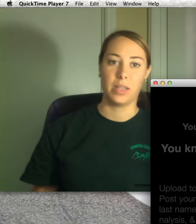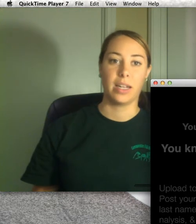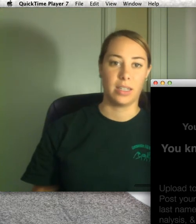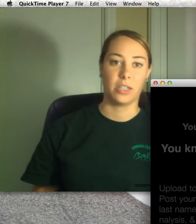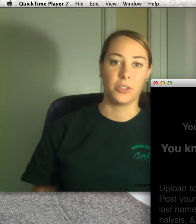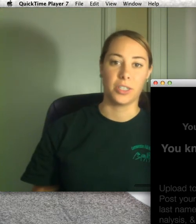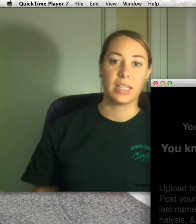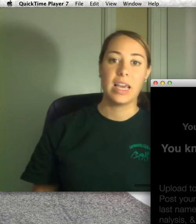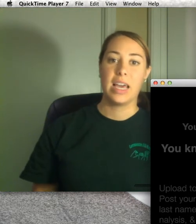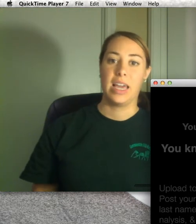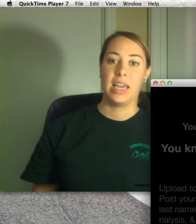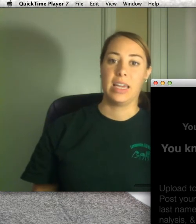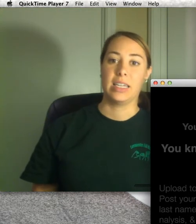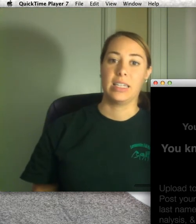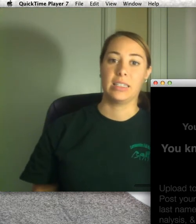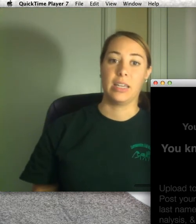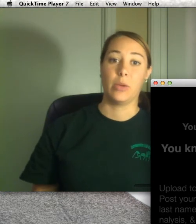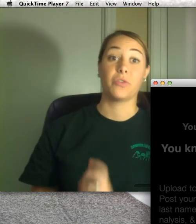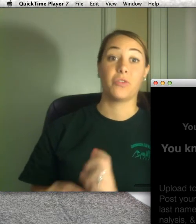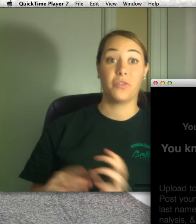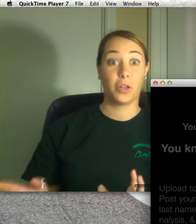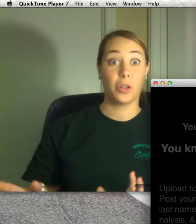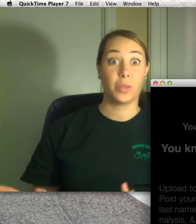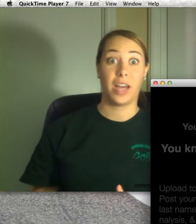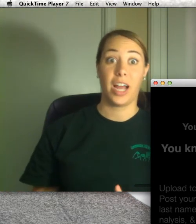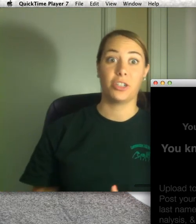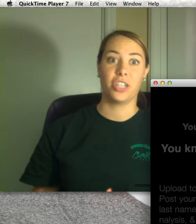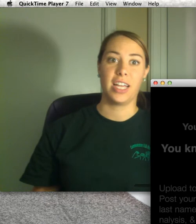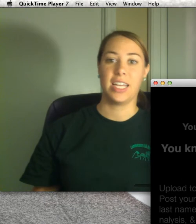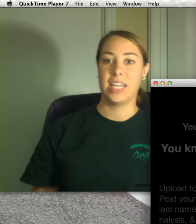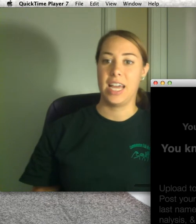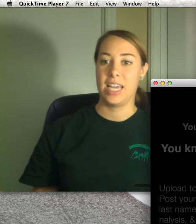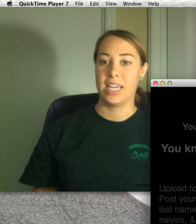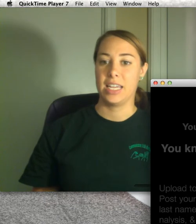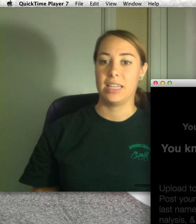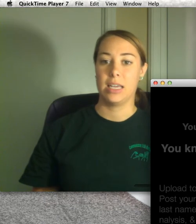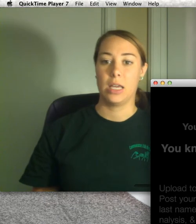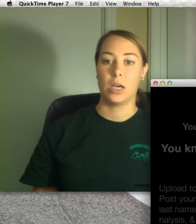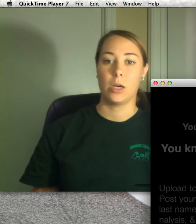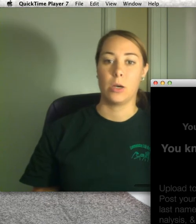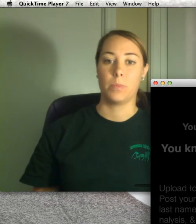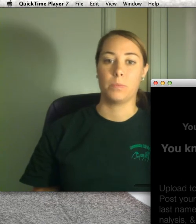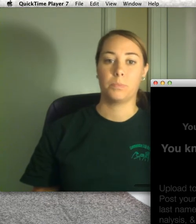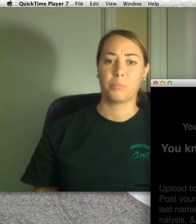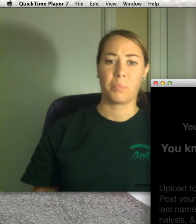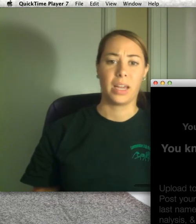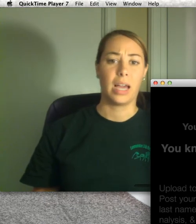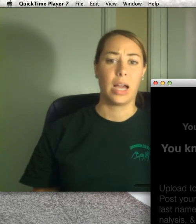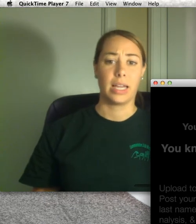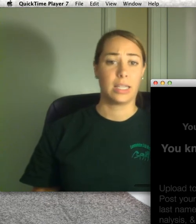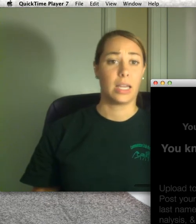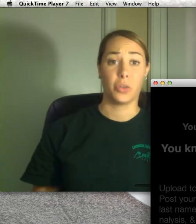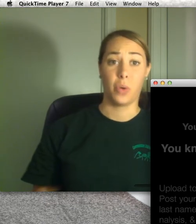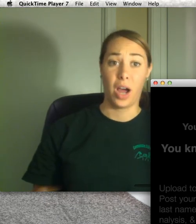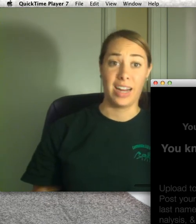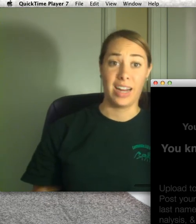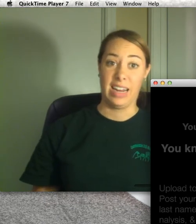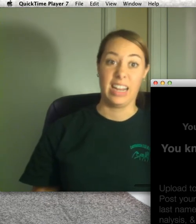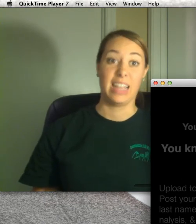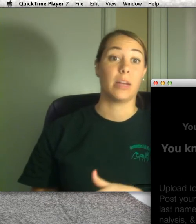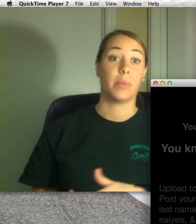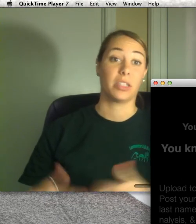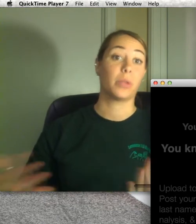mid 1900s, and it was filled with hydrogen, and um, I guess it got too hot